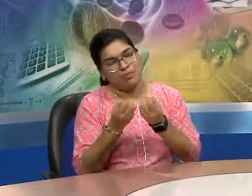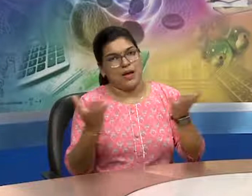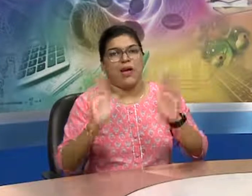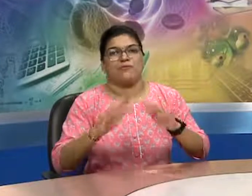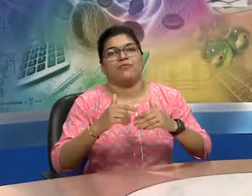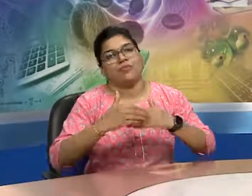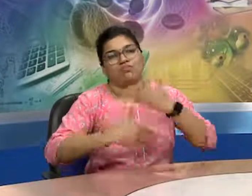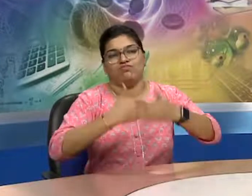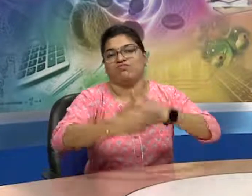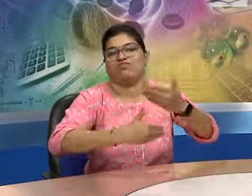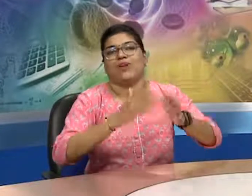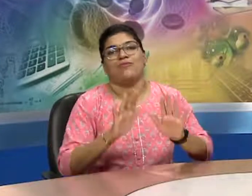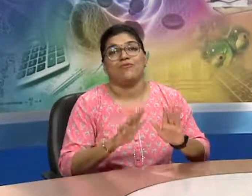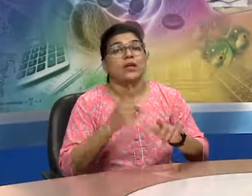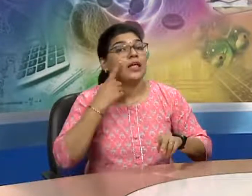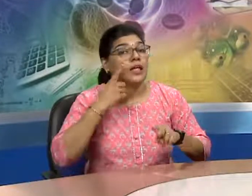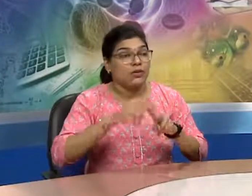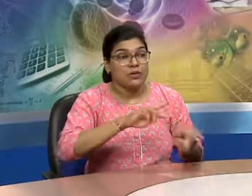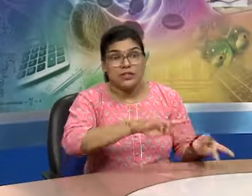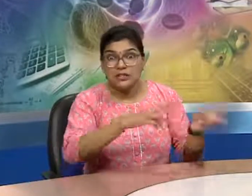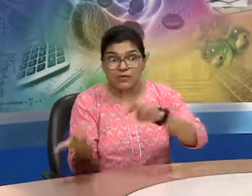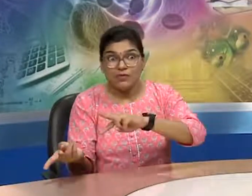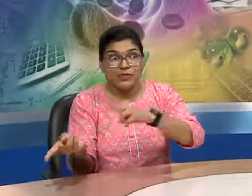Because they are interdependent.